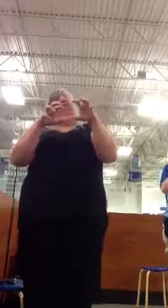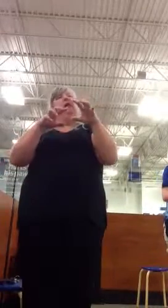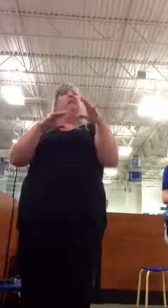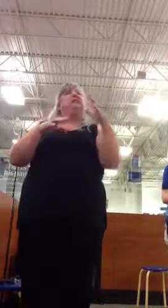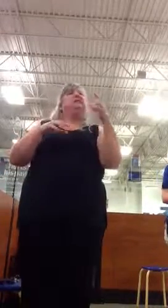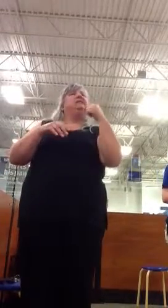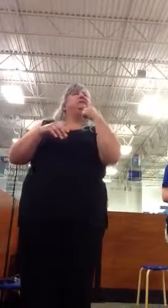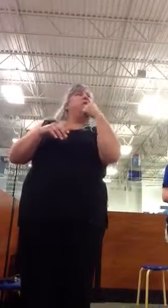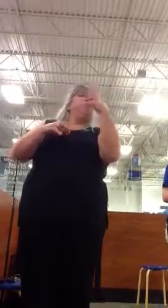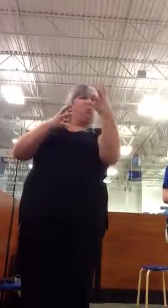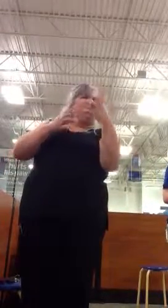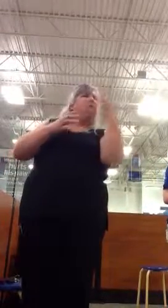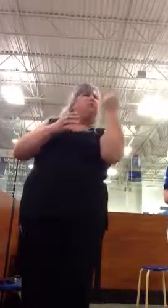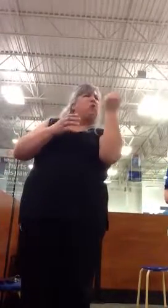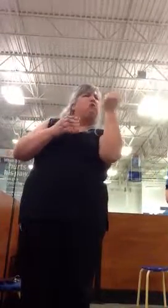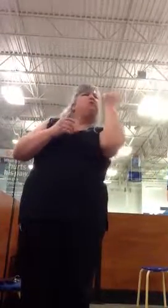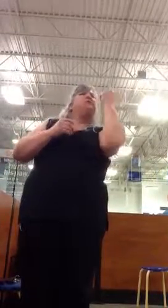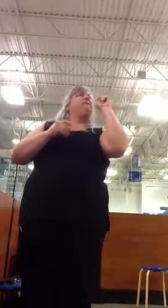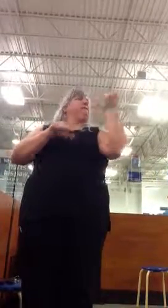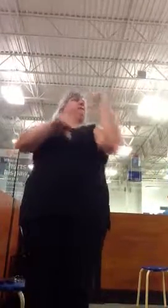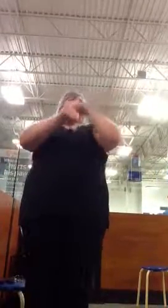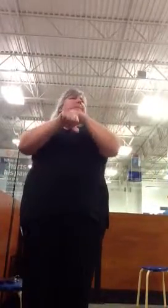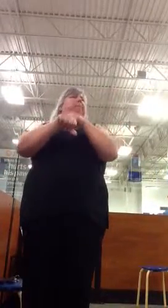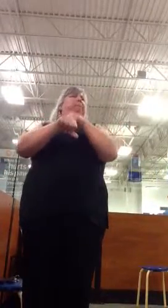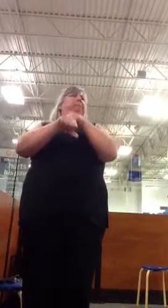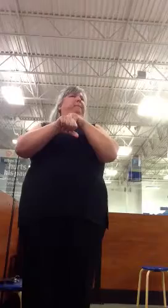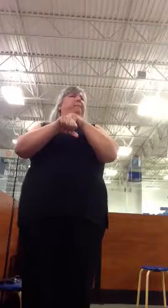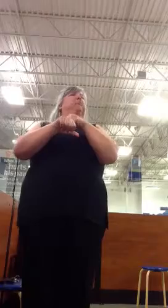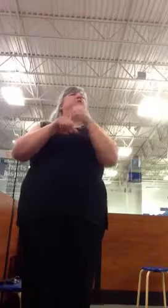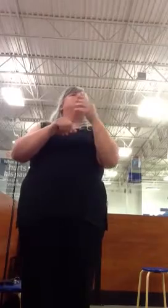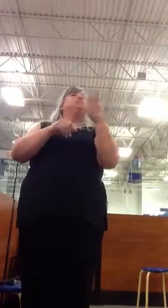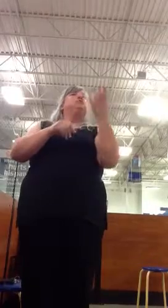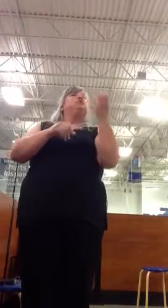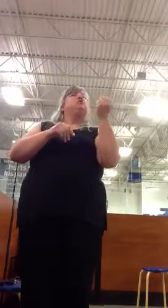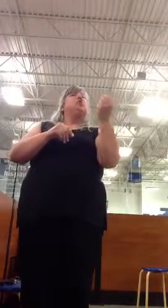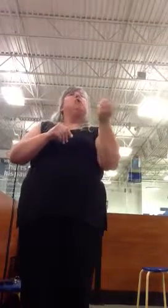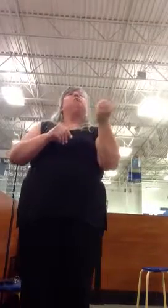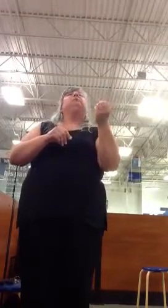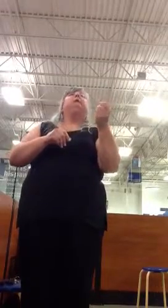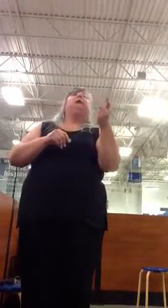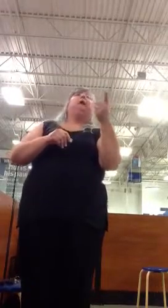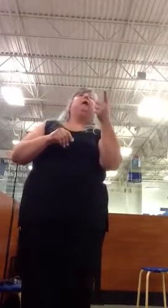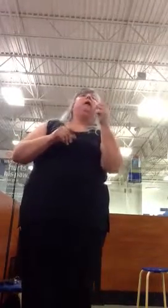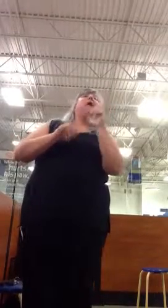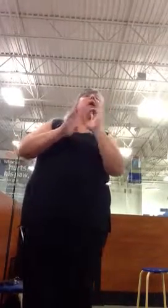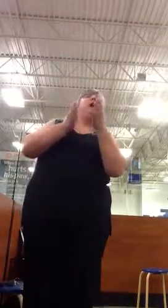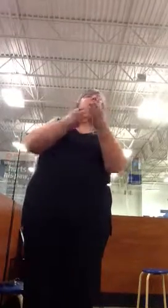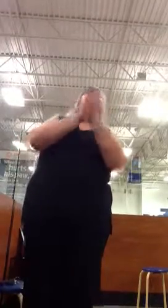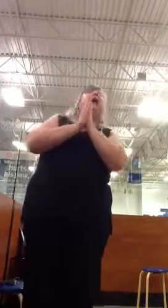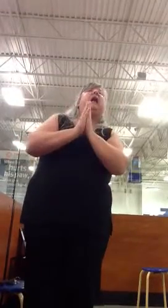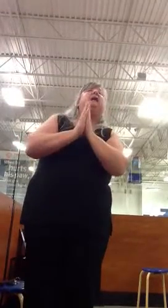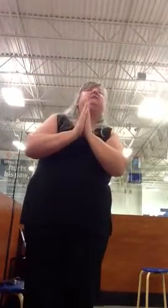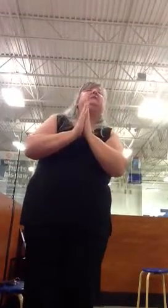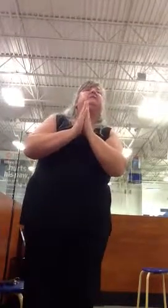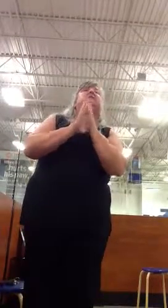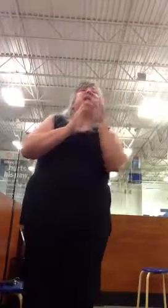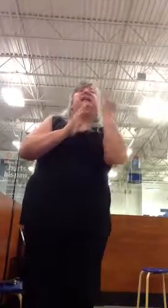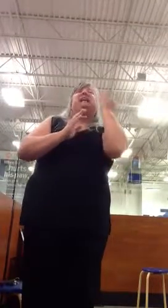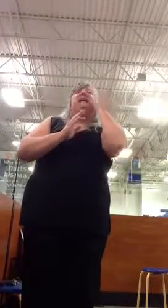first time. So what you can do is ask them to do it. If they don't, lure them into doing it. That way they